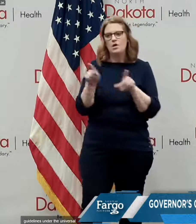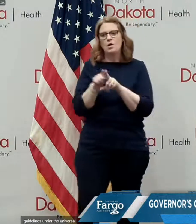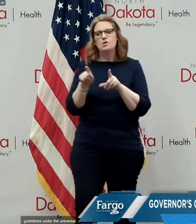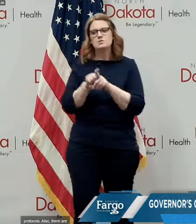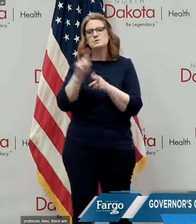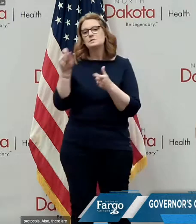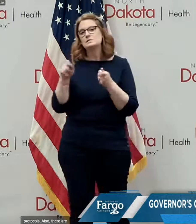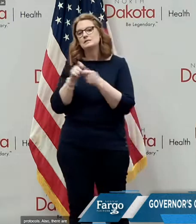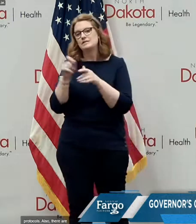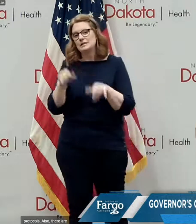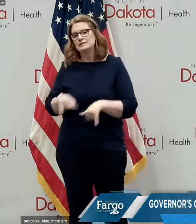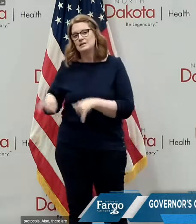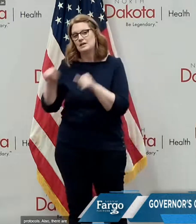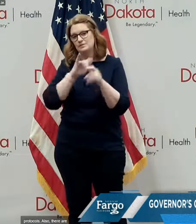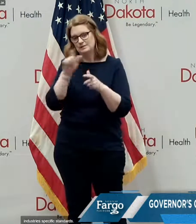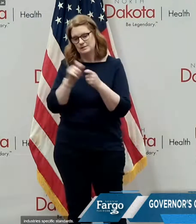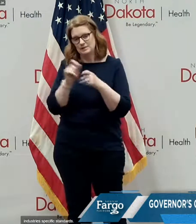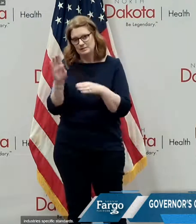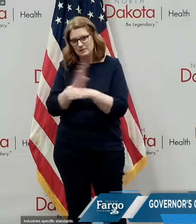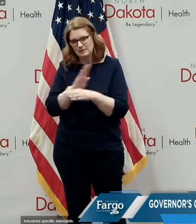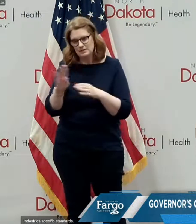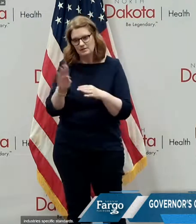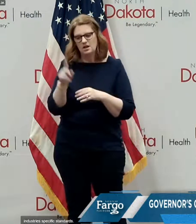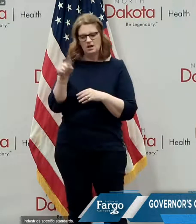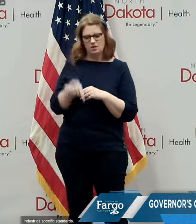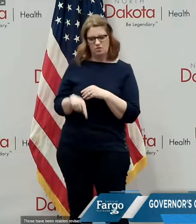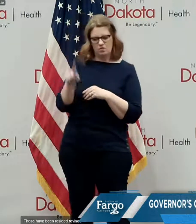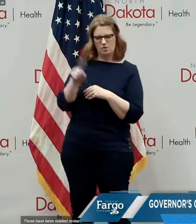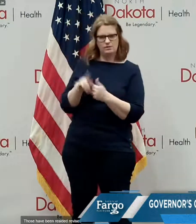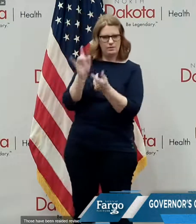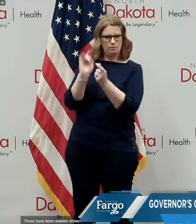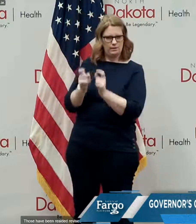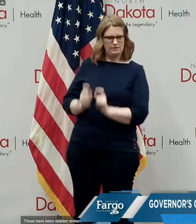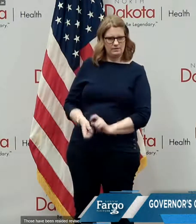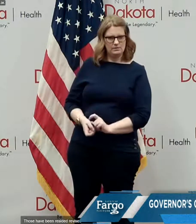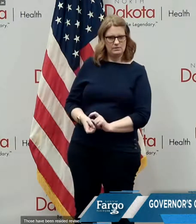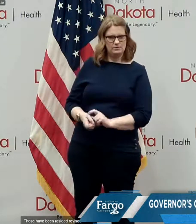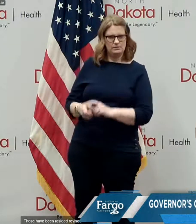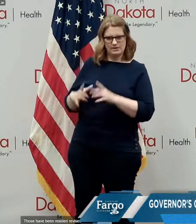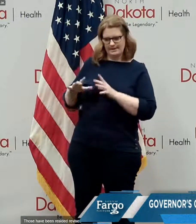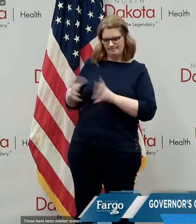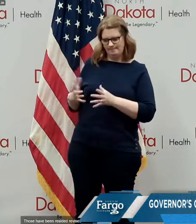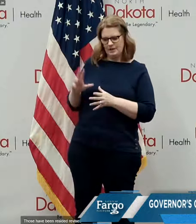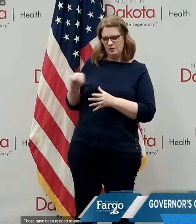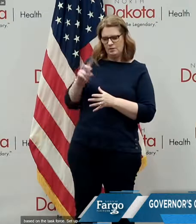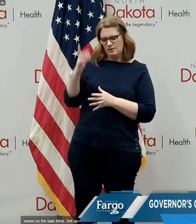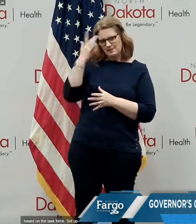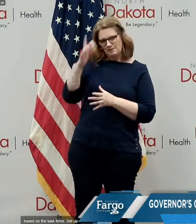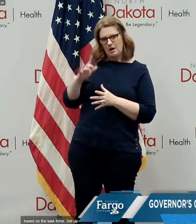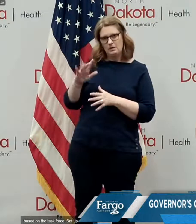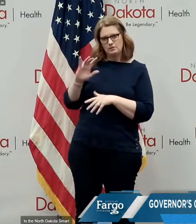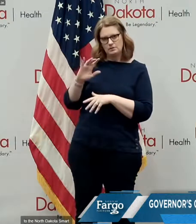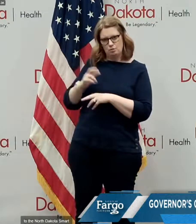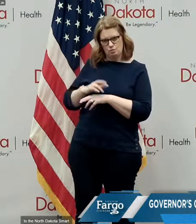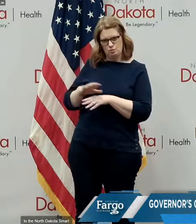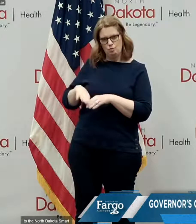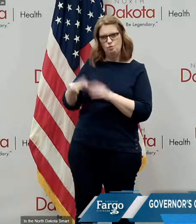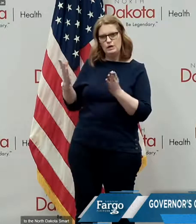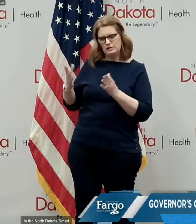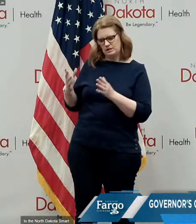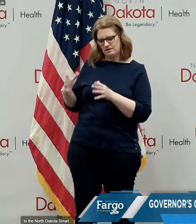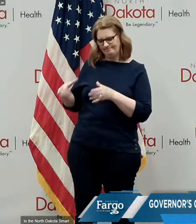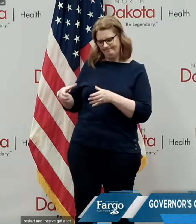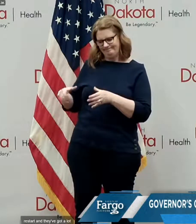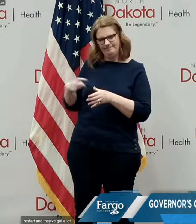industry-specific standards. Those have been revised based on the task force that we set up through the North Dakota SMART Restart, and they've got a lot of private